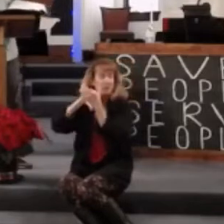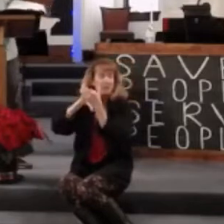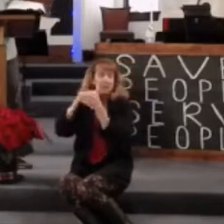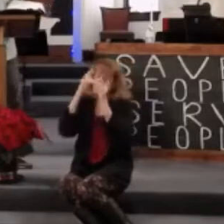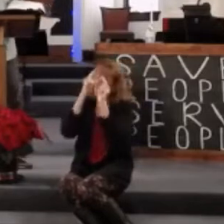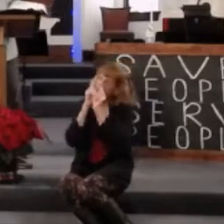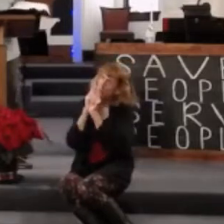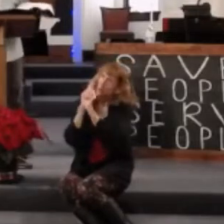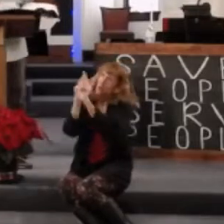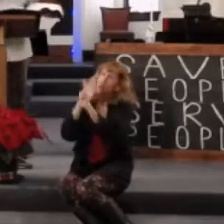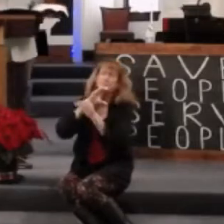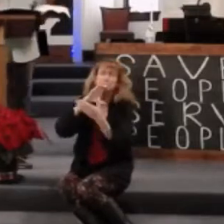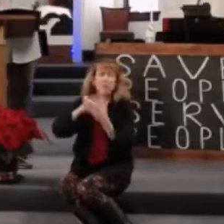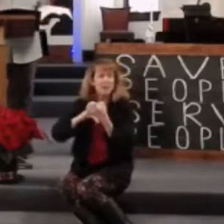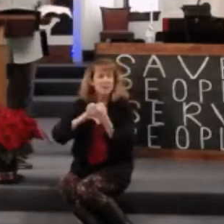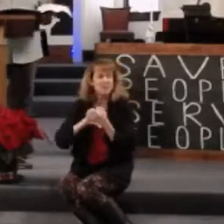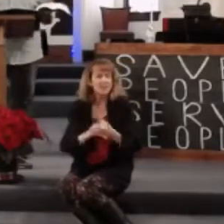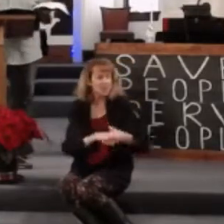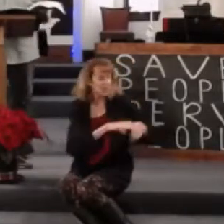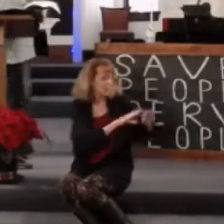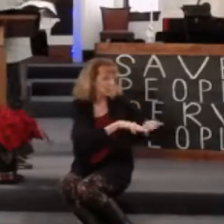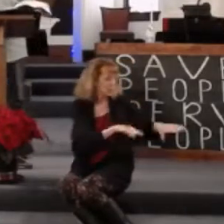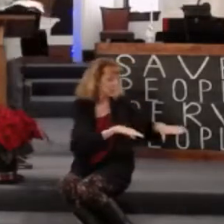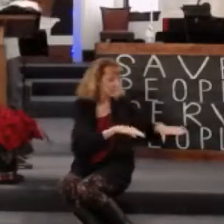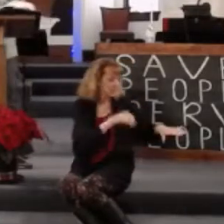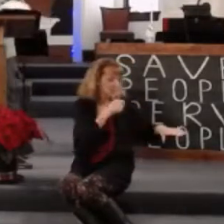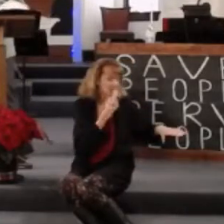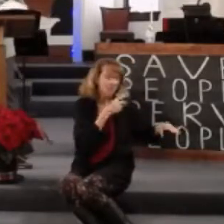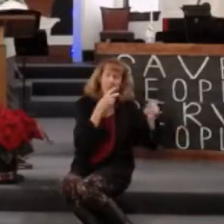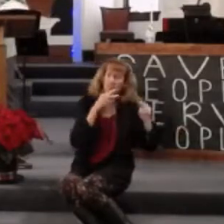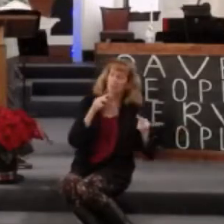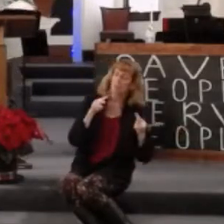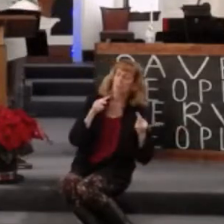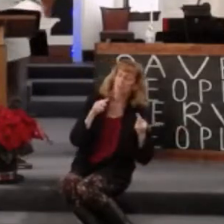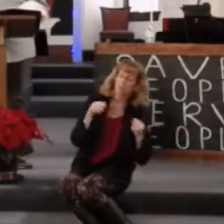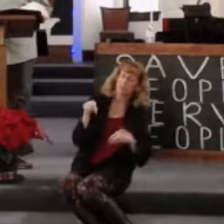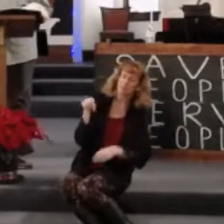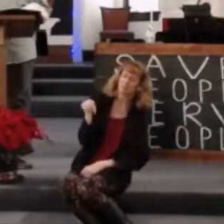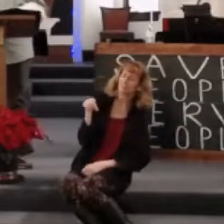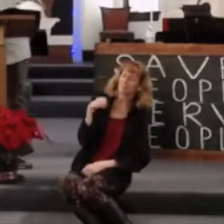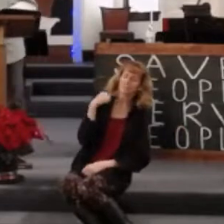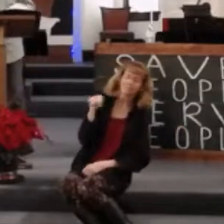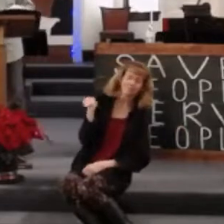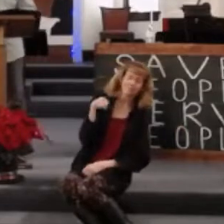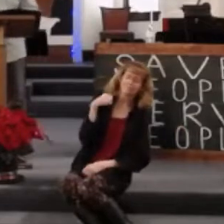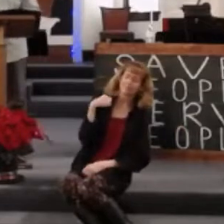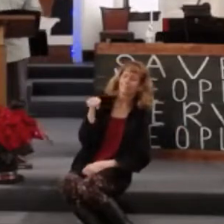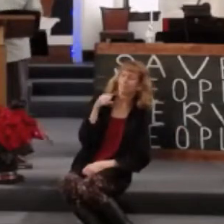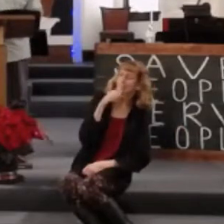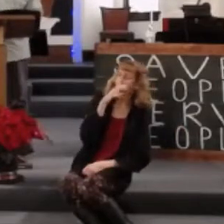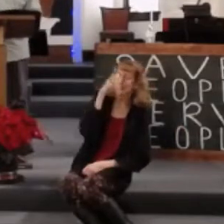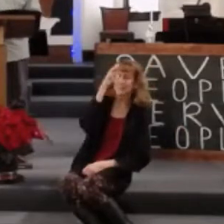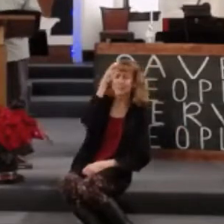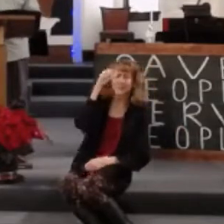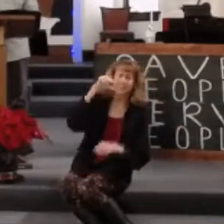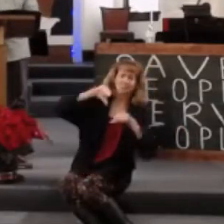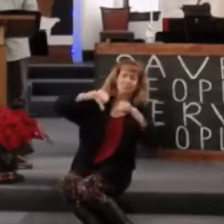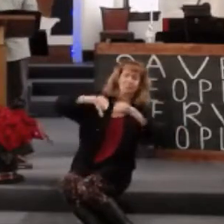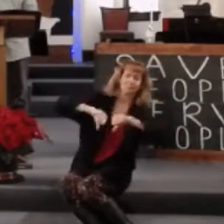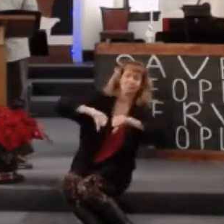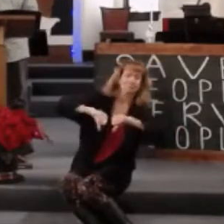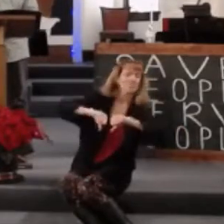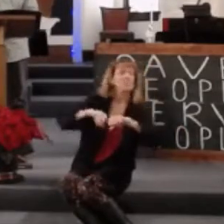their heads, thinking, ah, here we go again. And part of this reaction comes from how the people